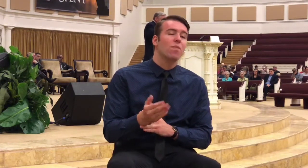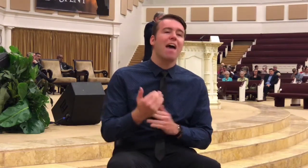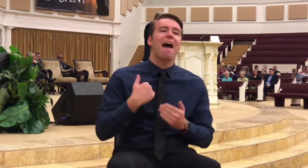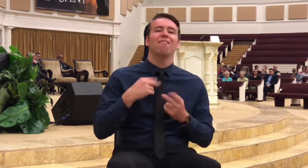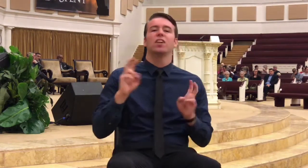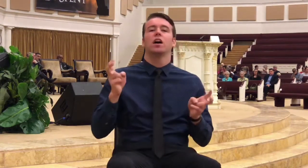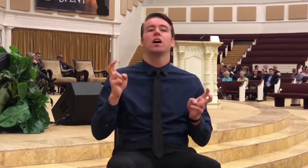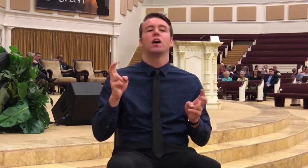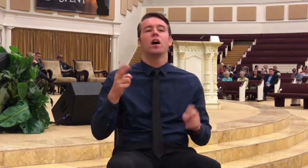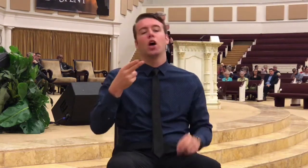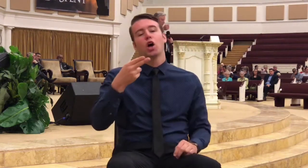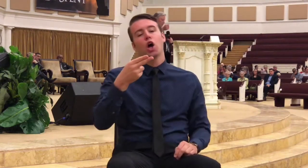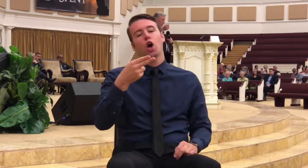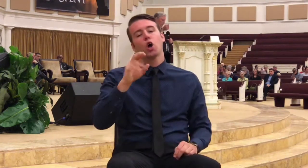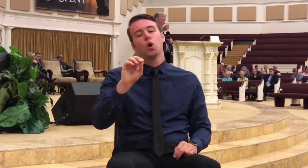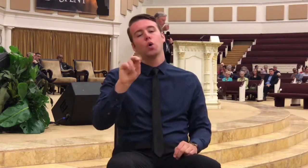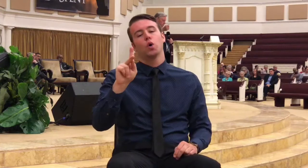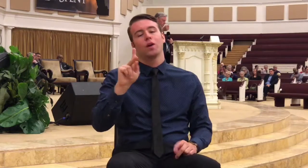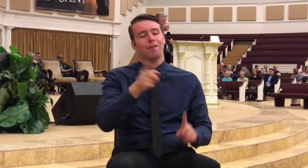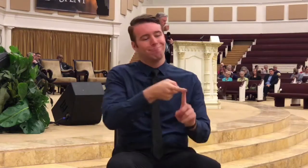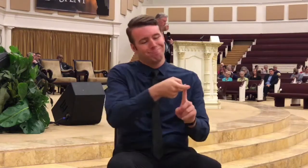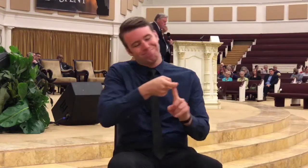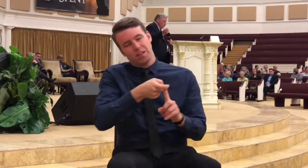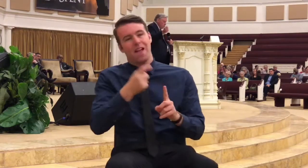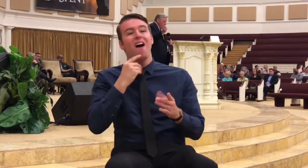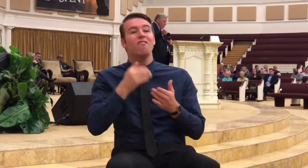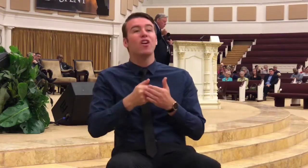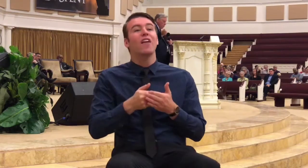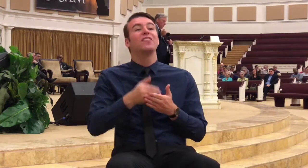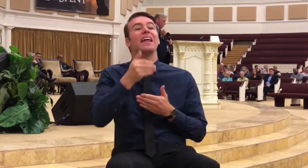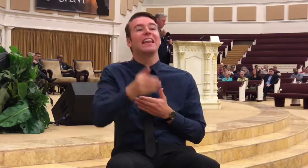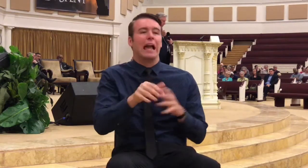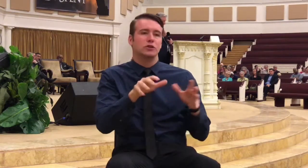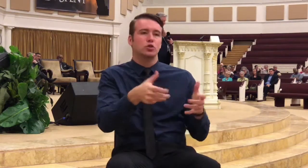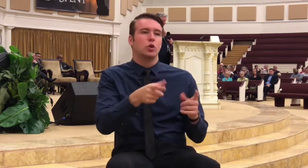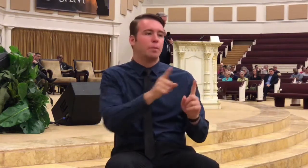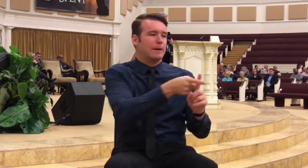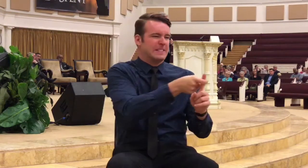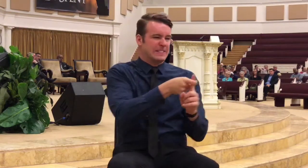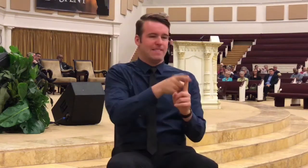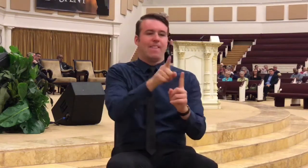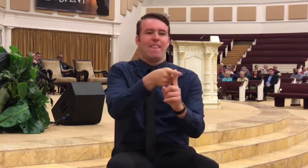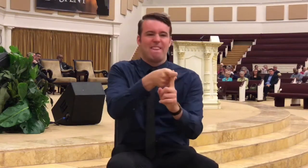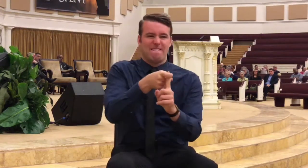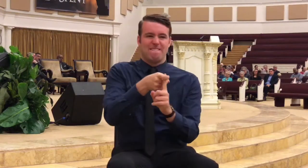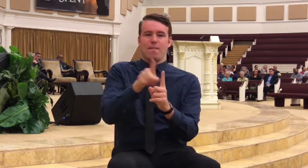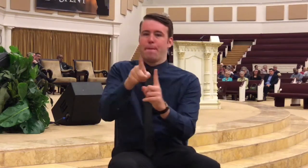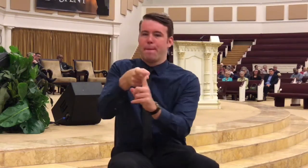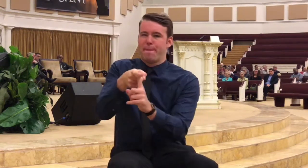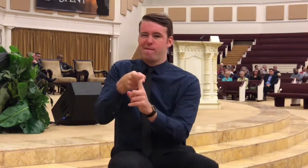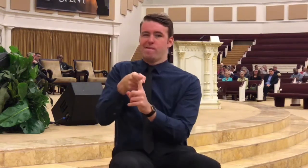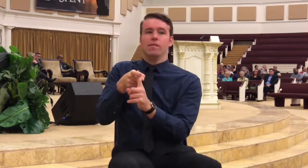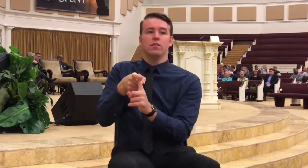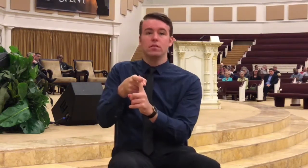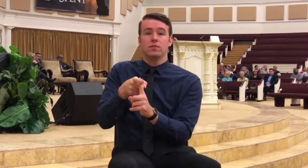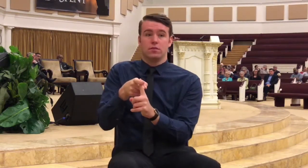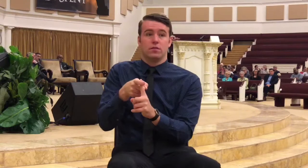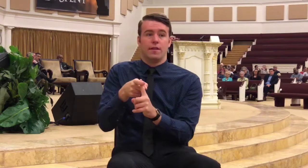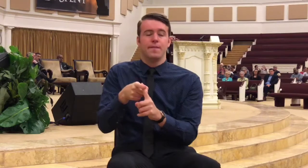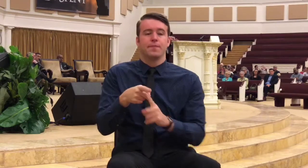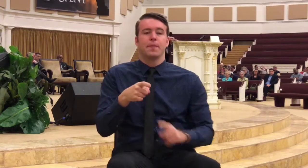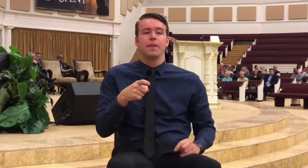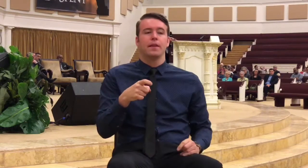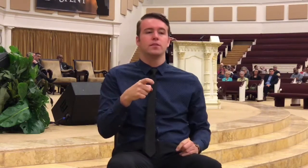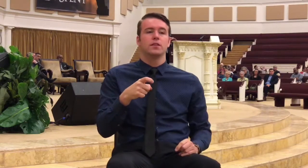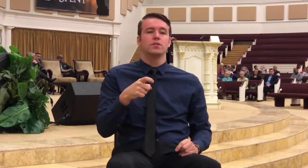hook, a link to the next ensuing group that is coming along, and that